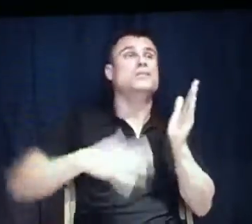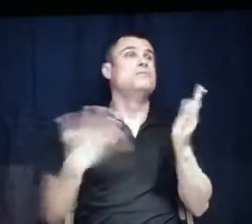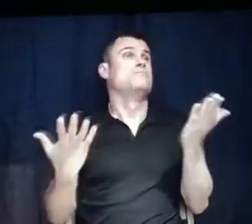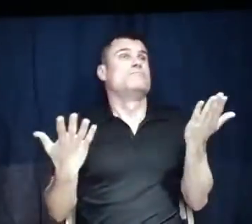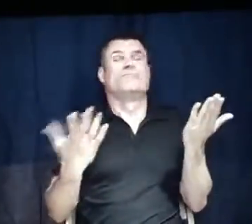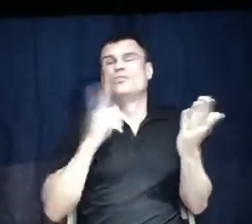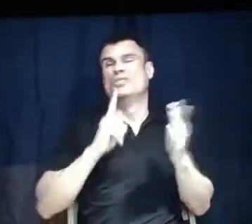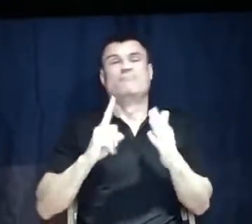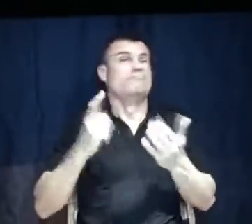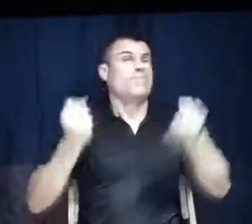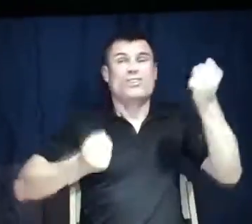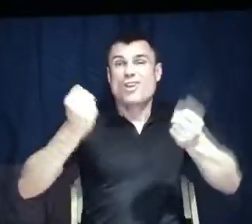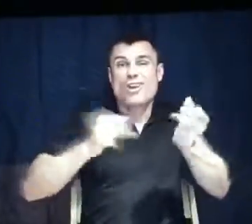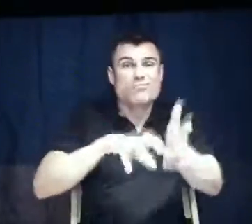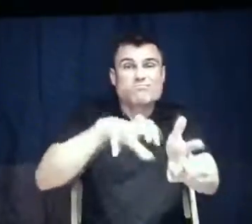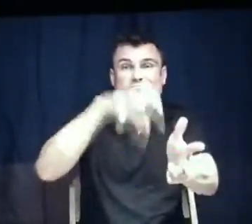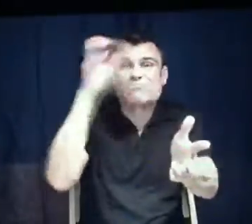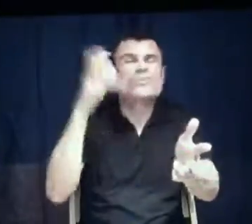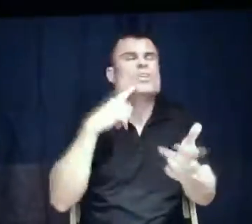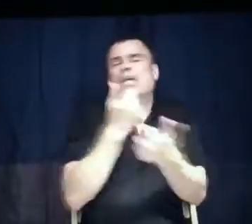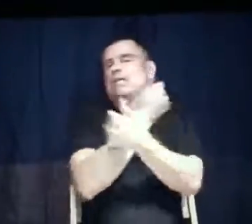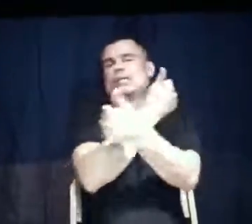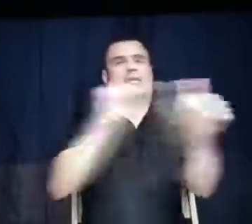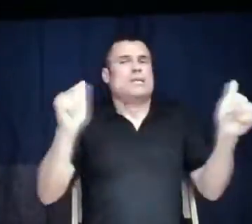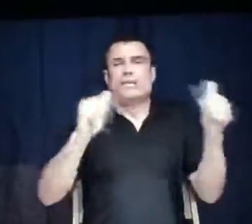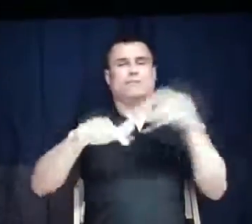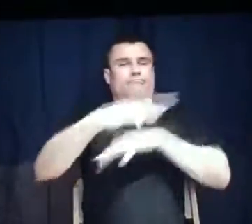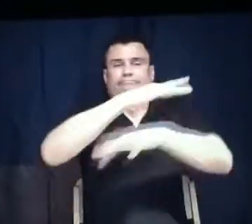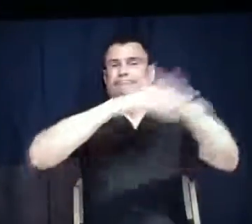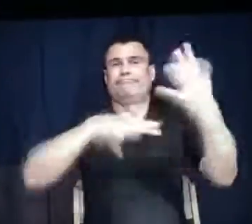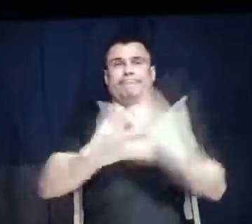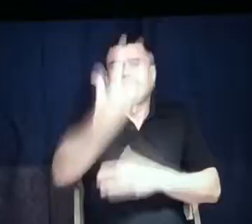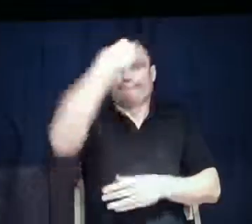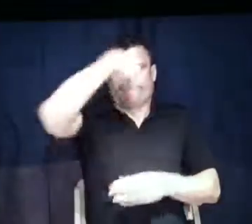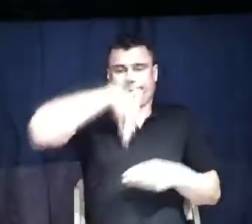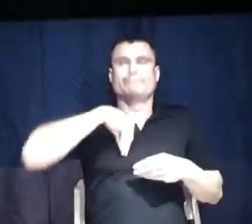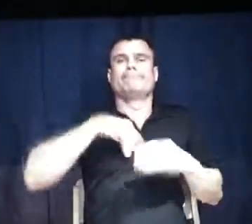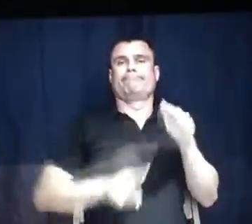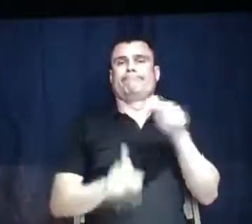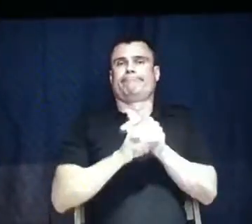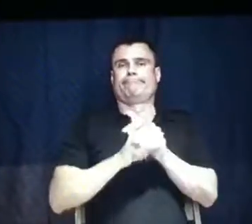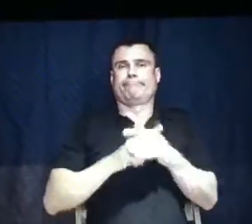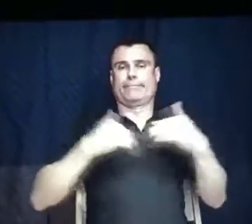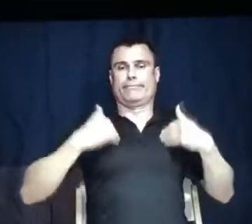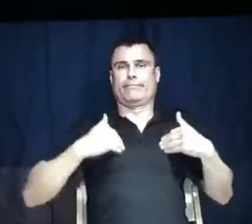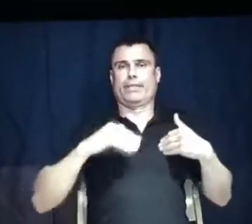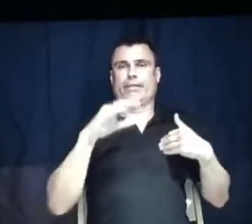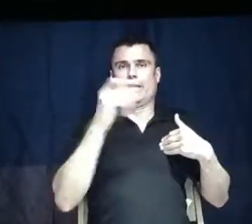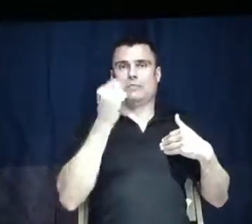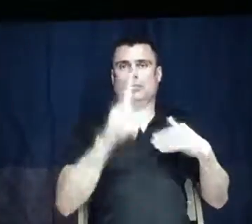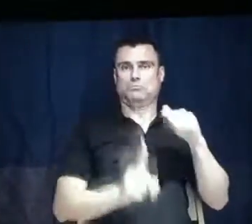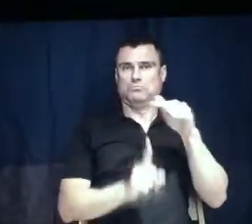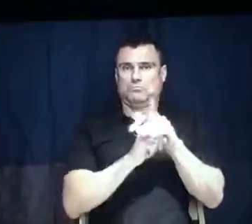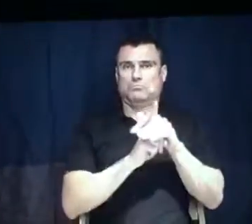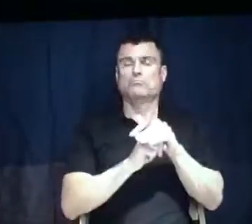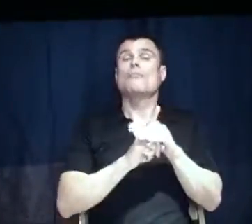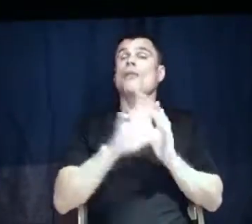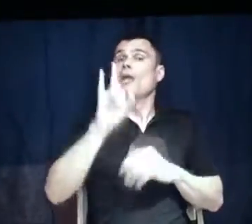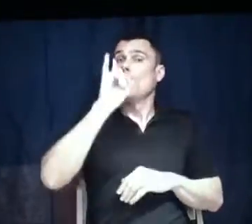pollution, smoking, mining, or even car exhaust. Any different air intake that can cause